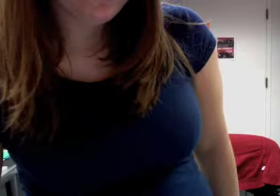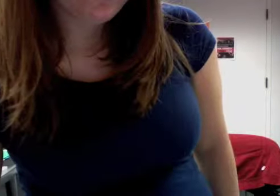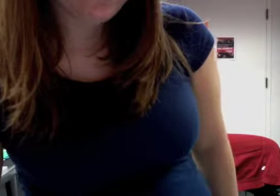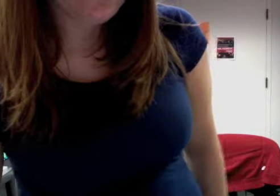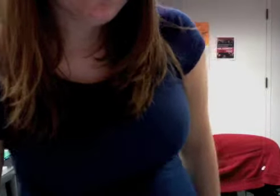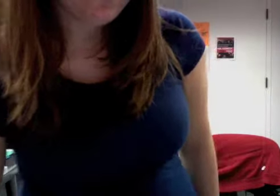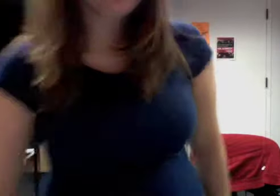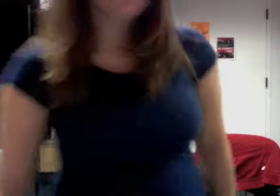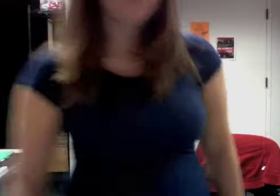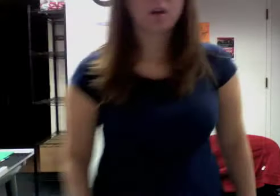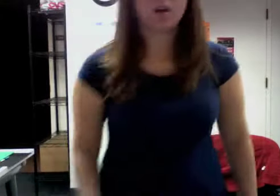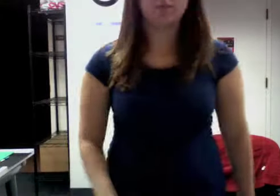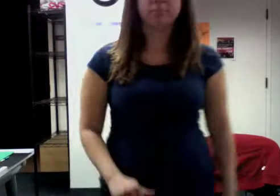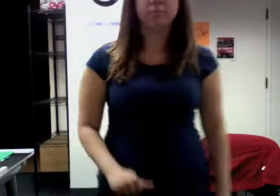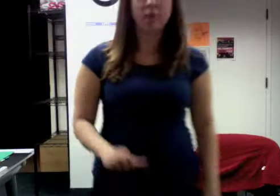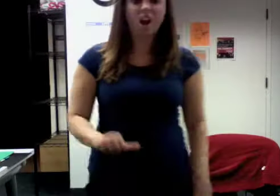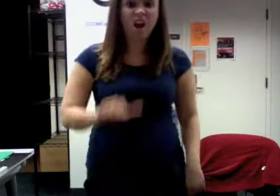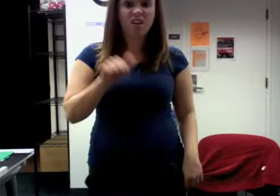Another one that I think you